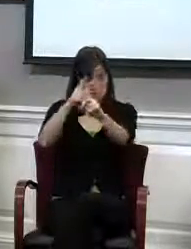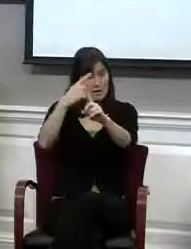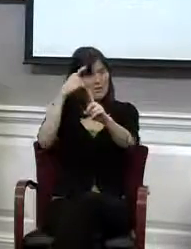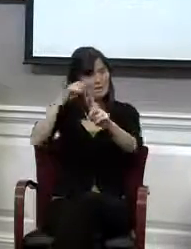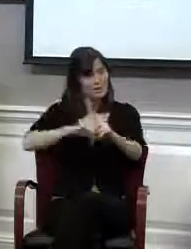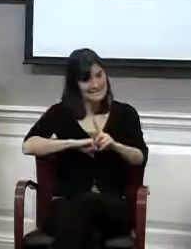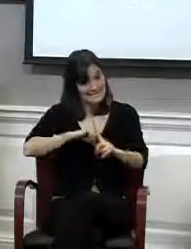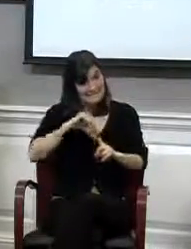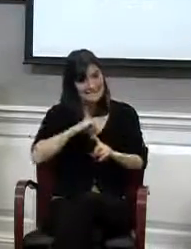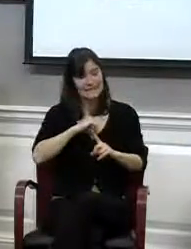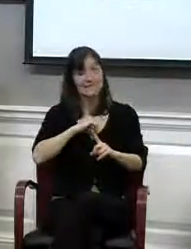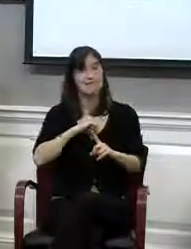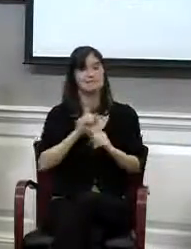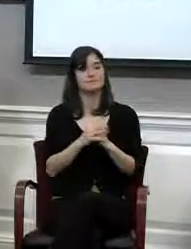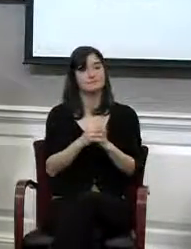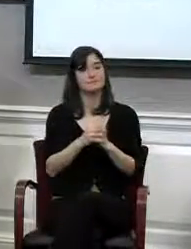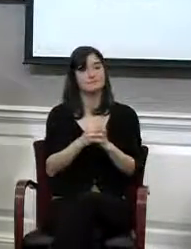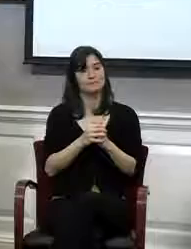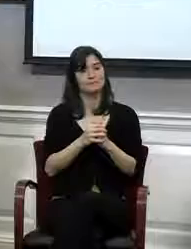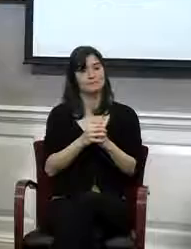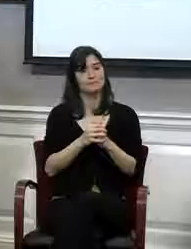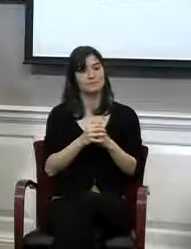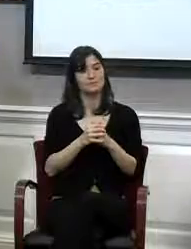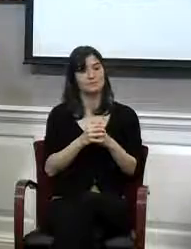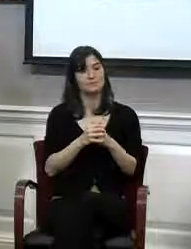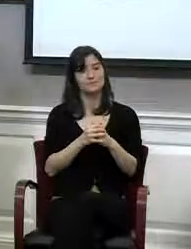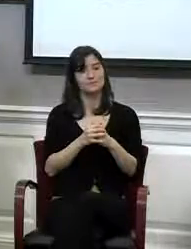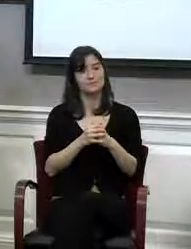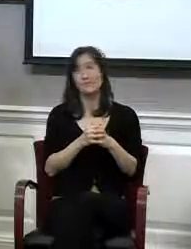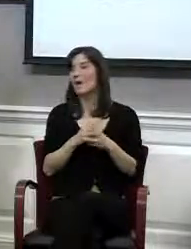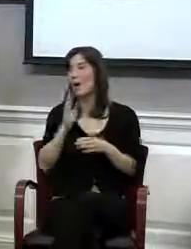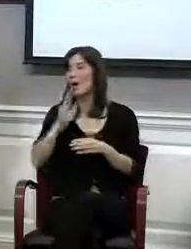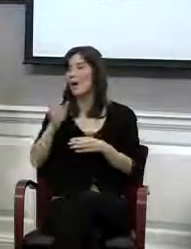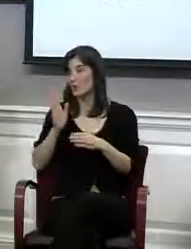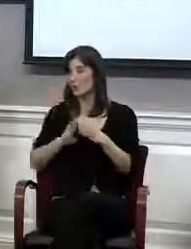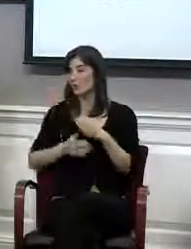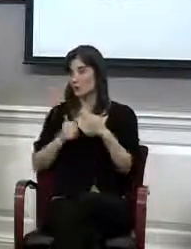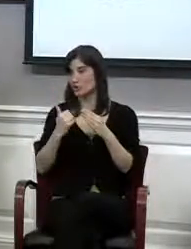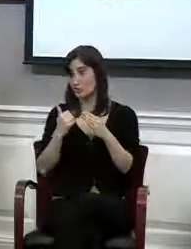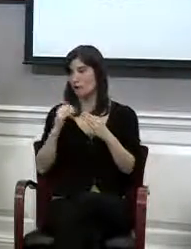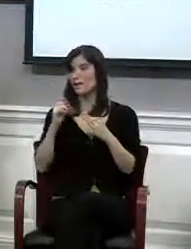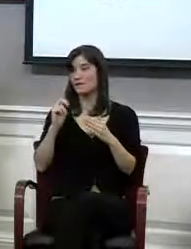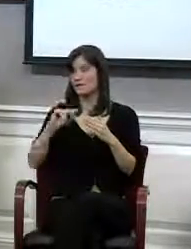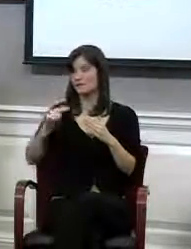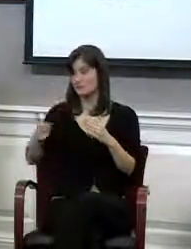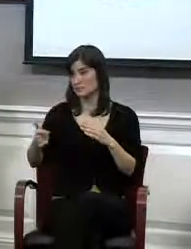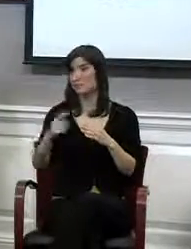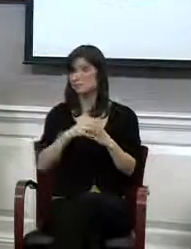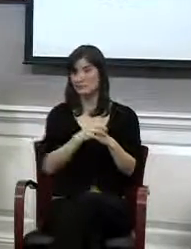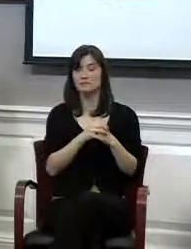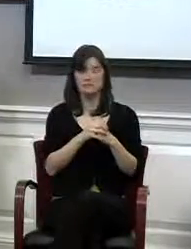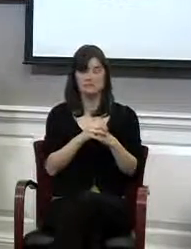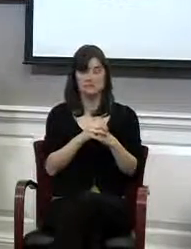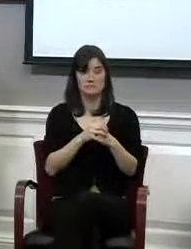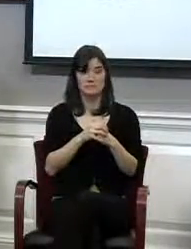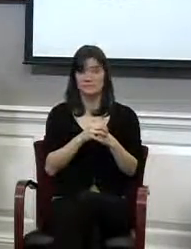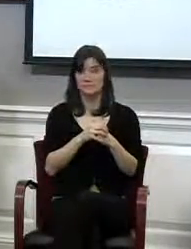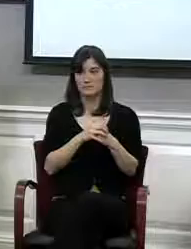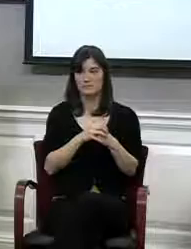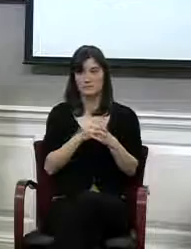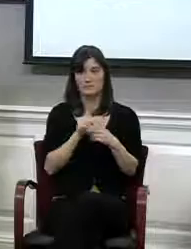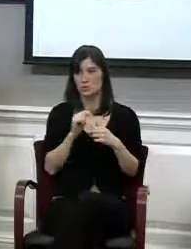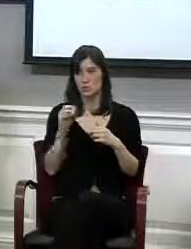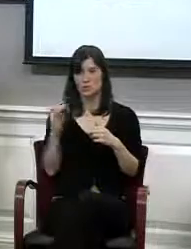the 5th, 6th, and 7th grades. In 8 districts of Gujarat, the state of Gujarat, and aims for students to have instruction for 2 periods a week